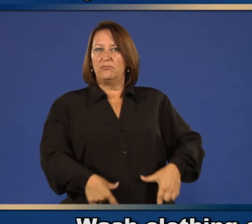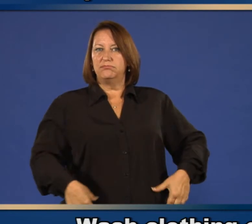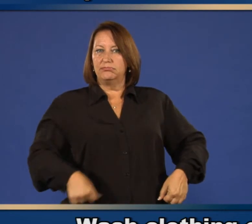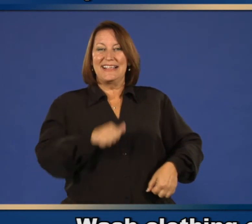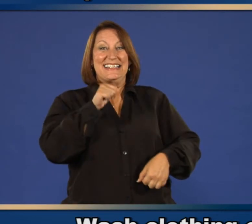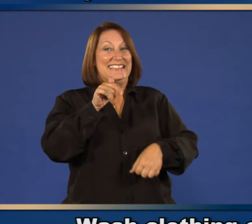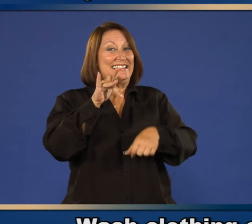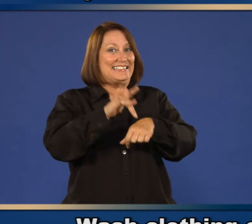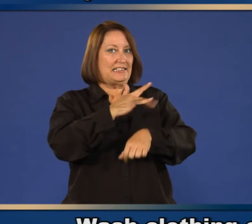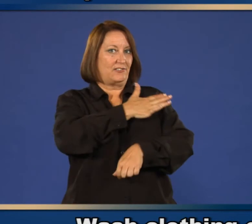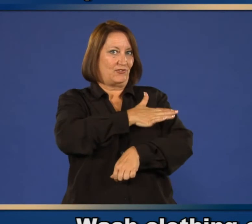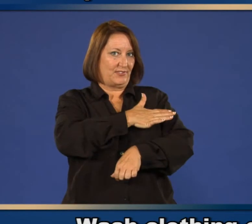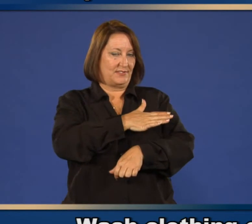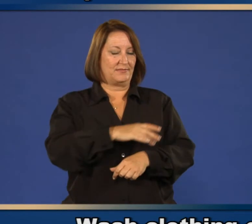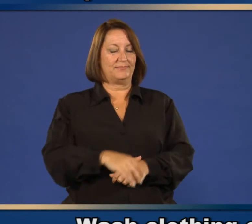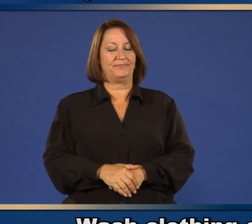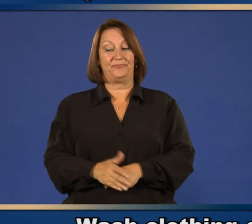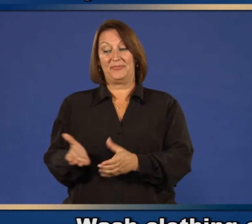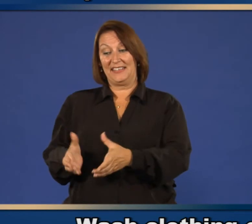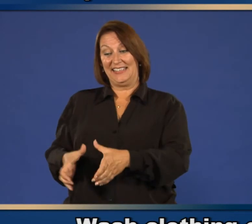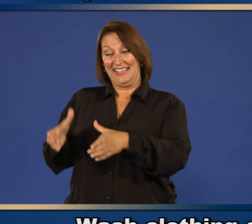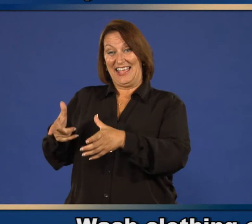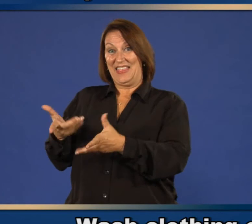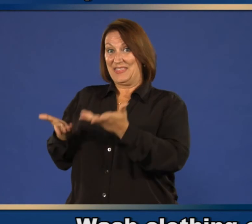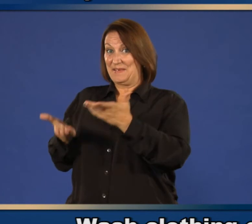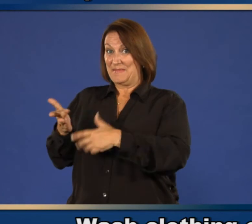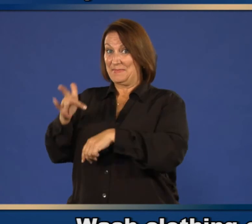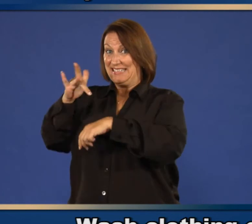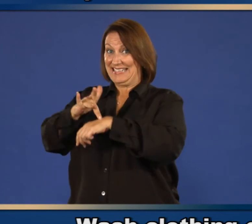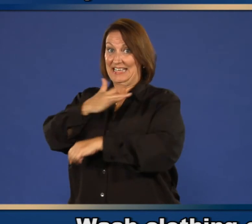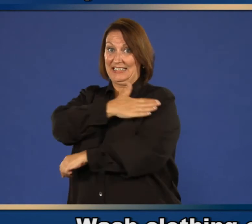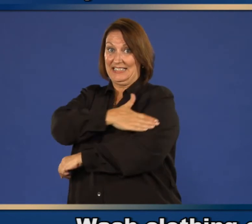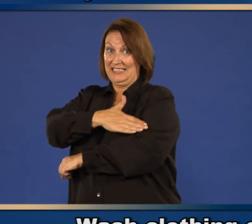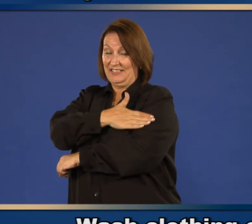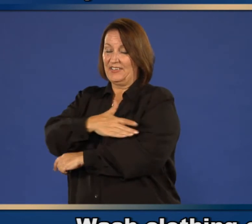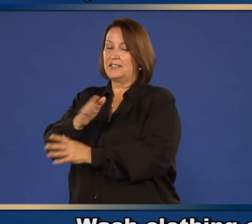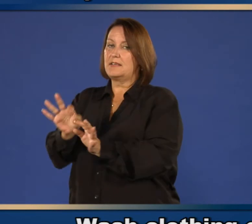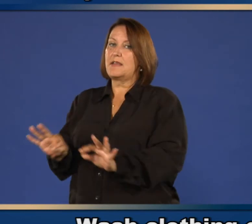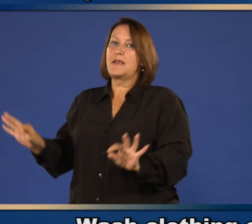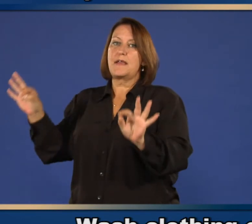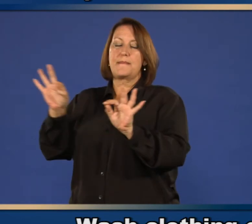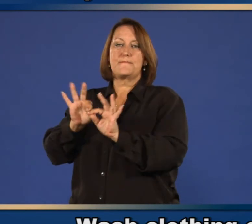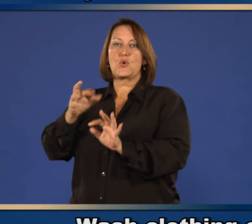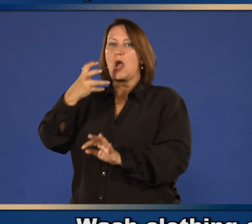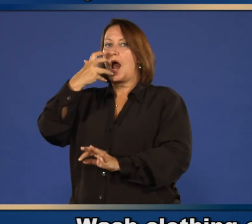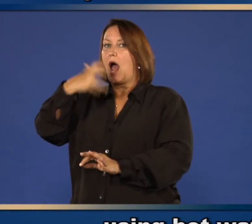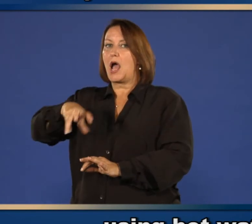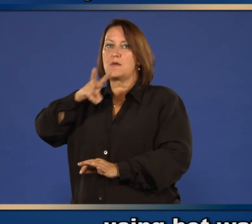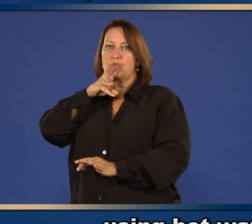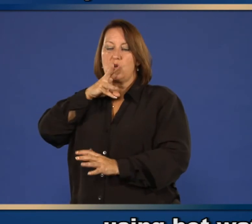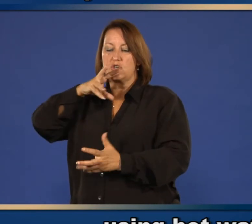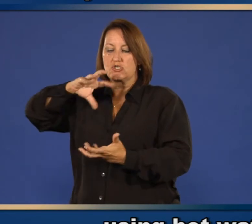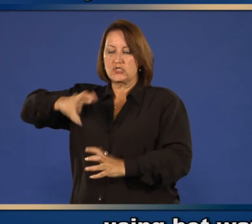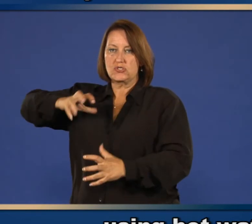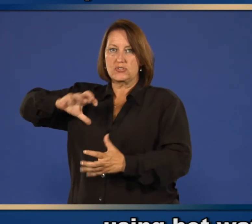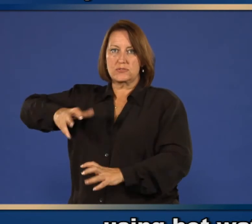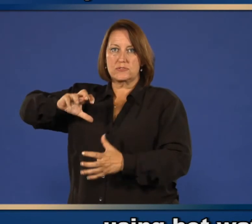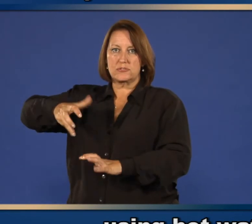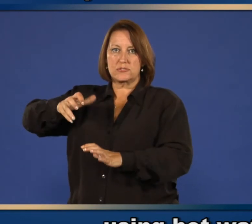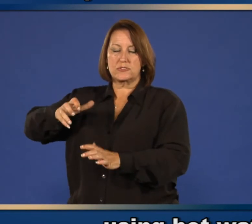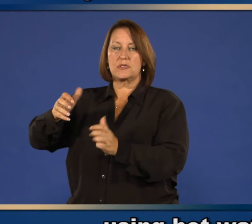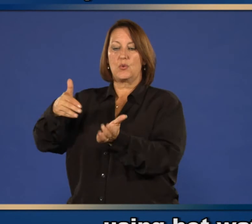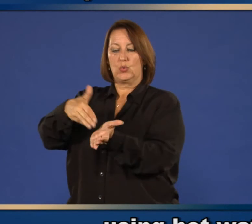Wash clothing or any other material that comes in contact with the vaccination site using hot water